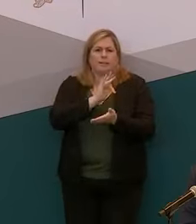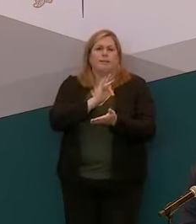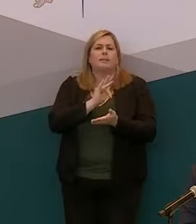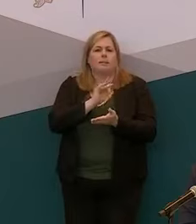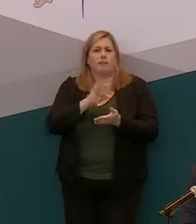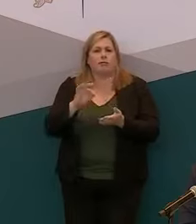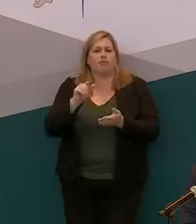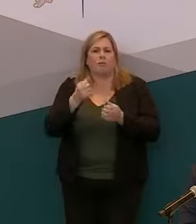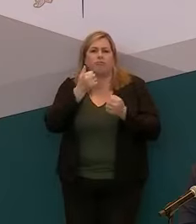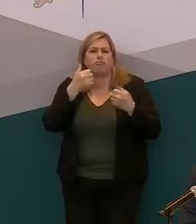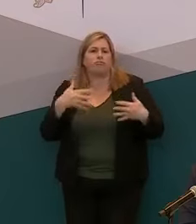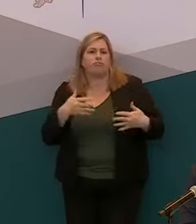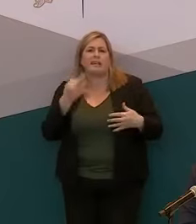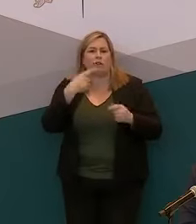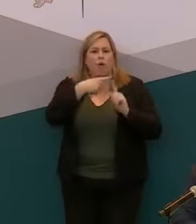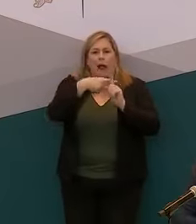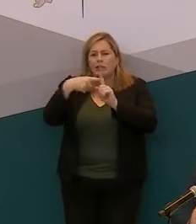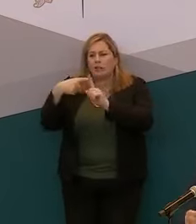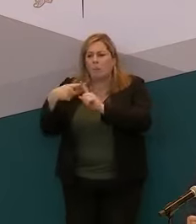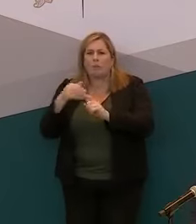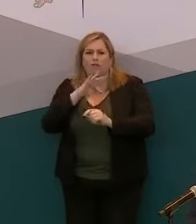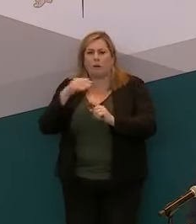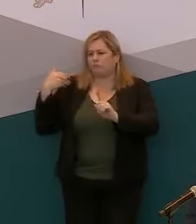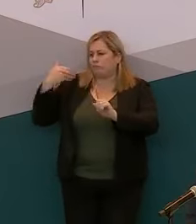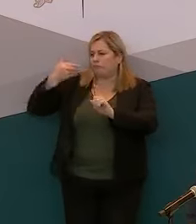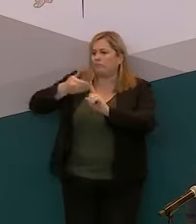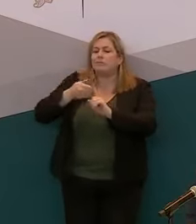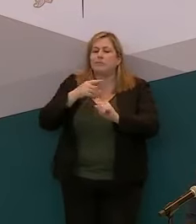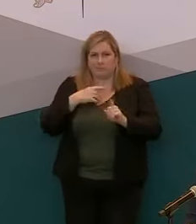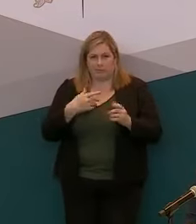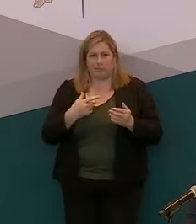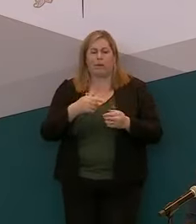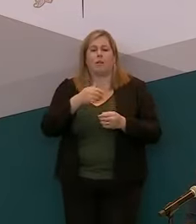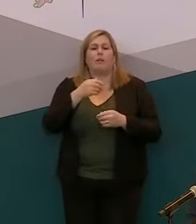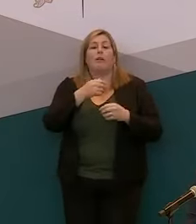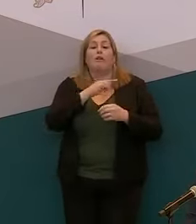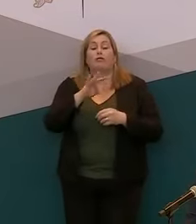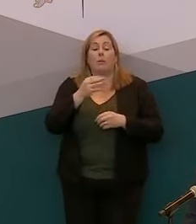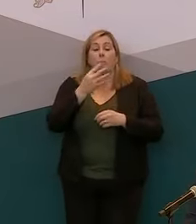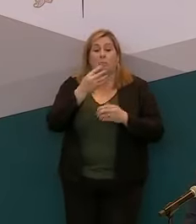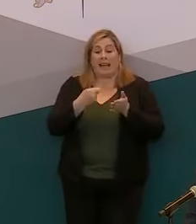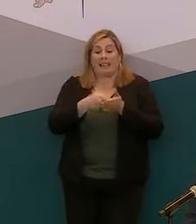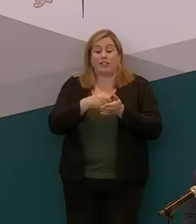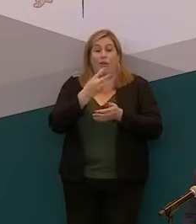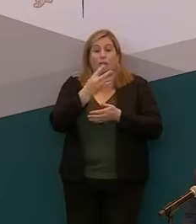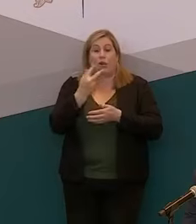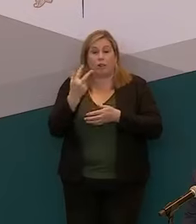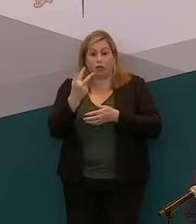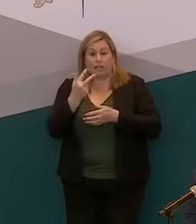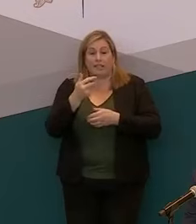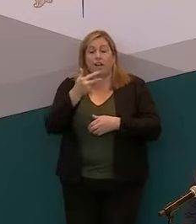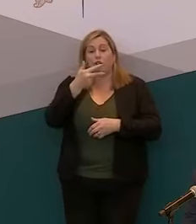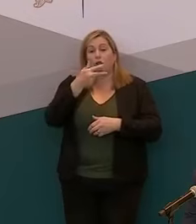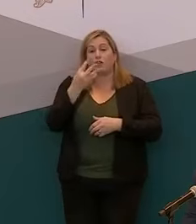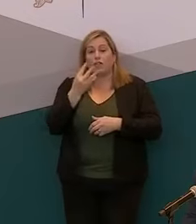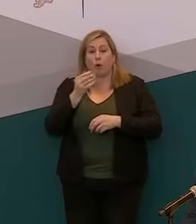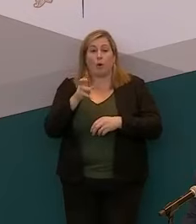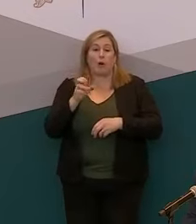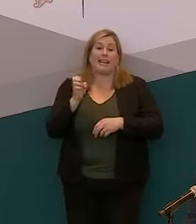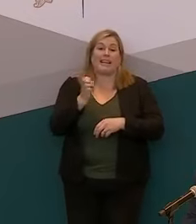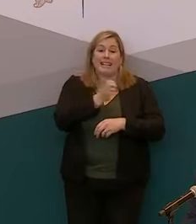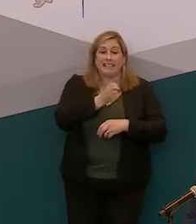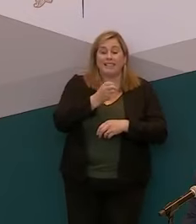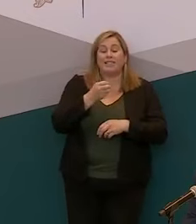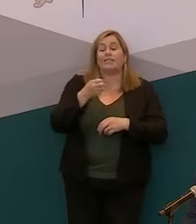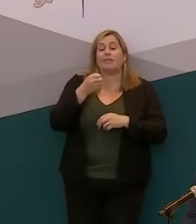just if you're adding the numbers. Of those additional 43, 34 in the east, 4 in the west and